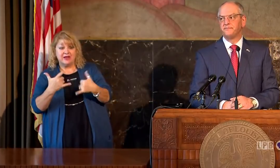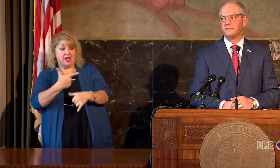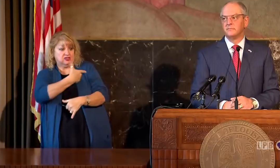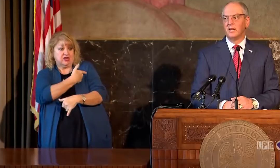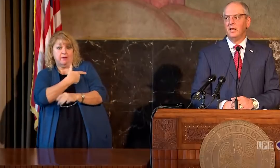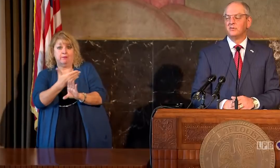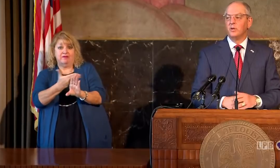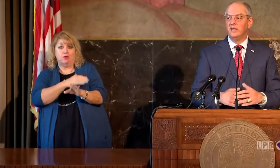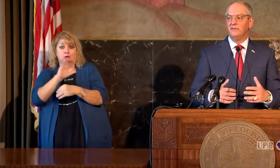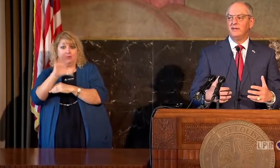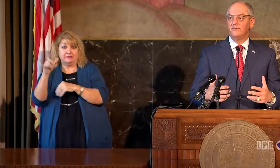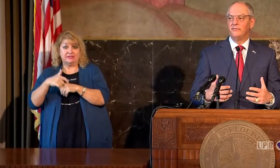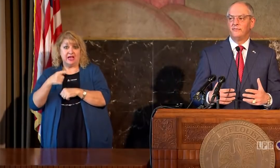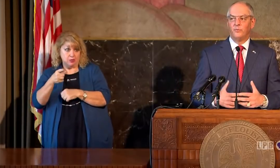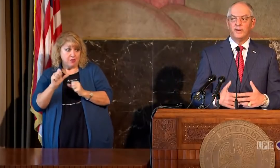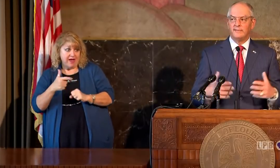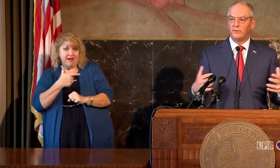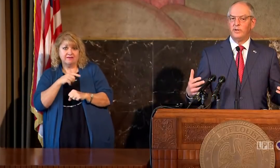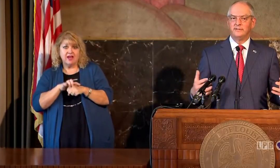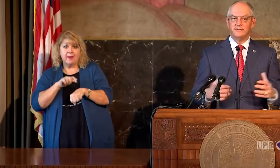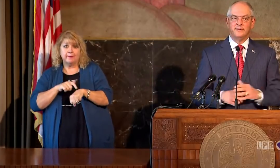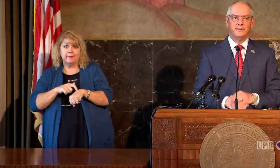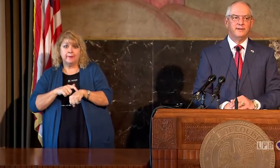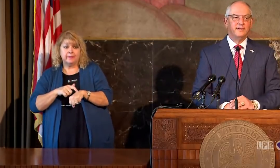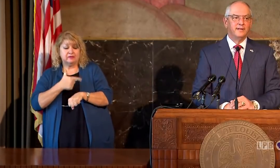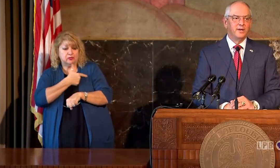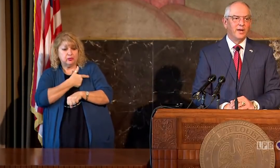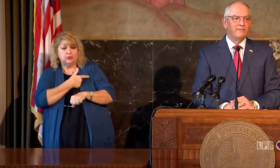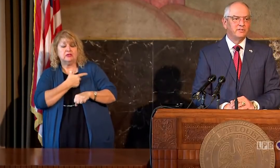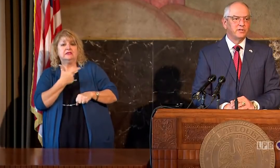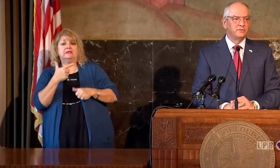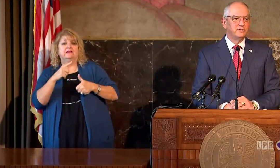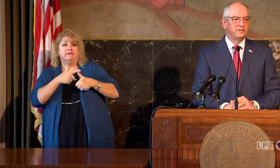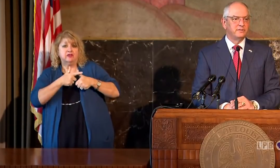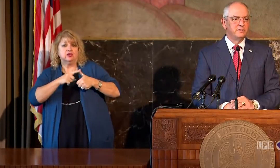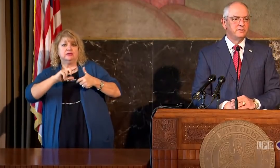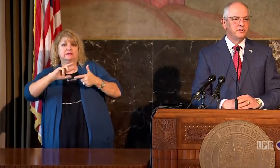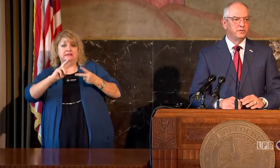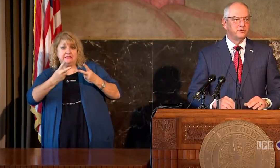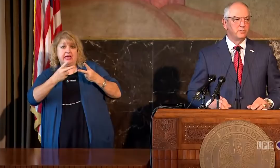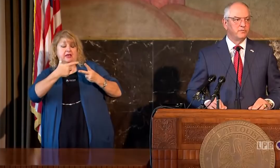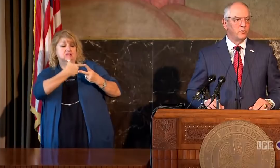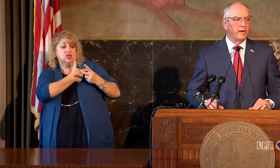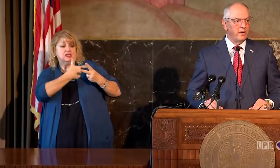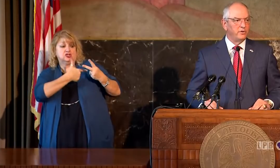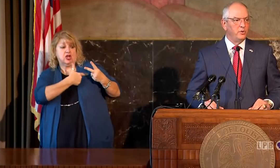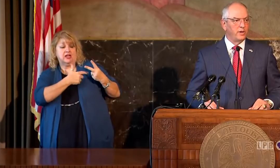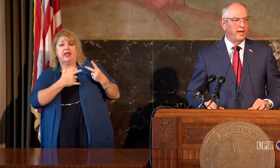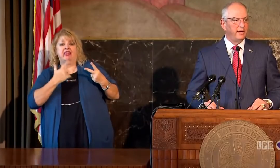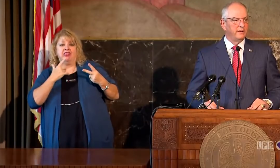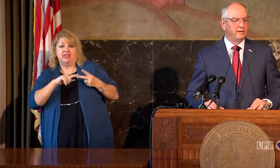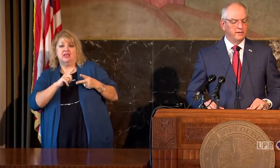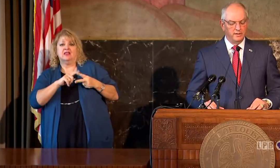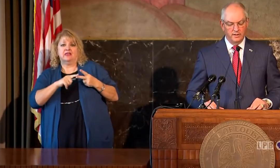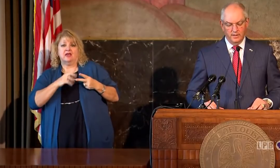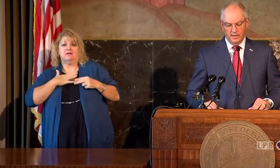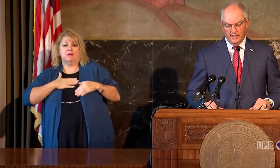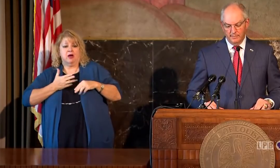Christmas. So even if for whatever reason you haven't chosen to do so before now, you